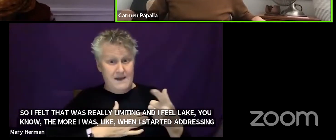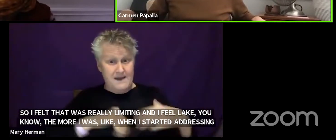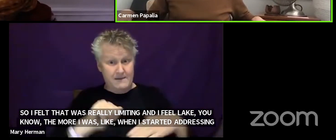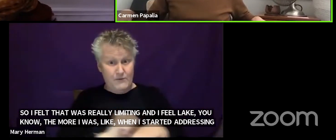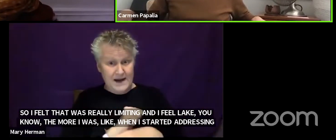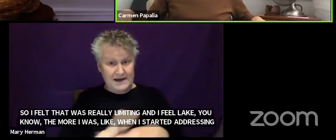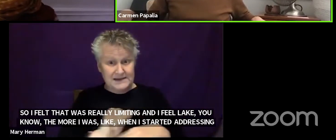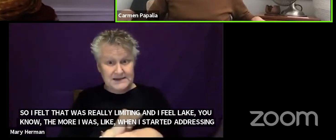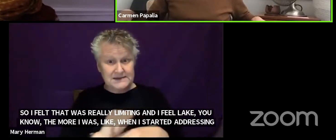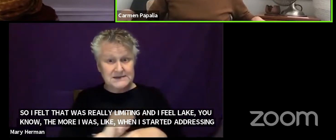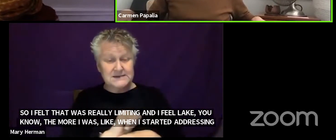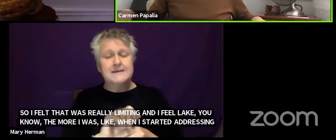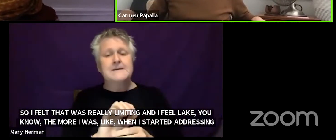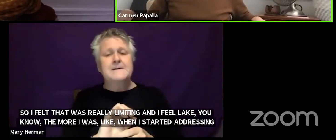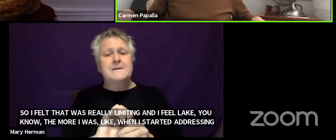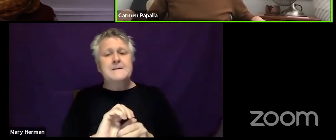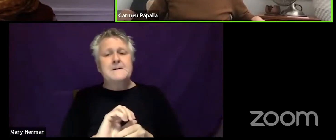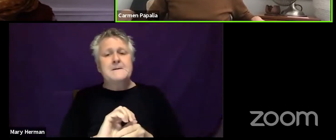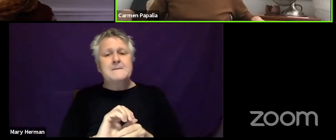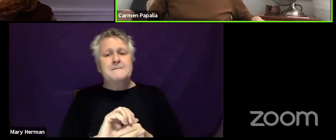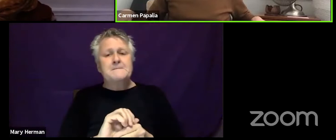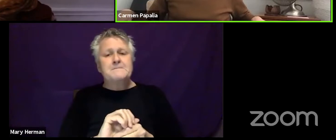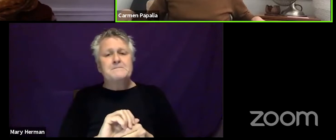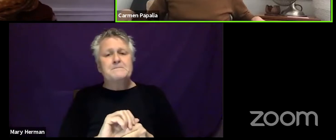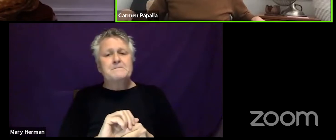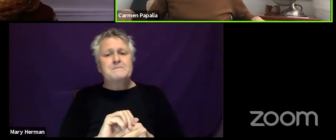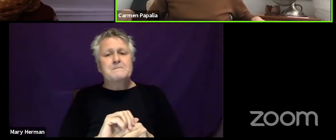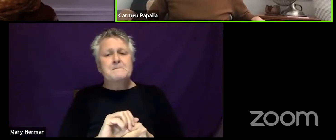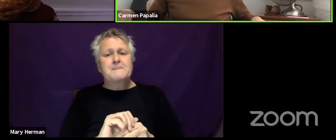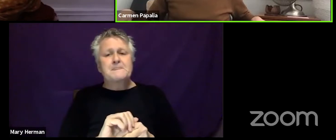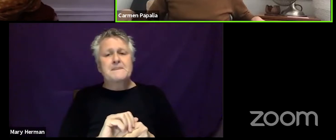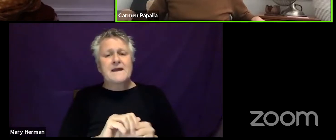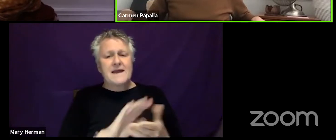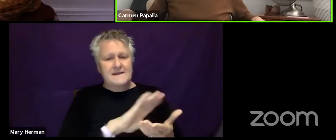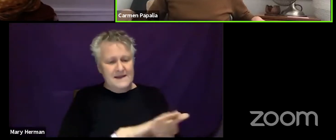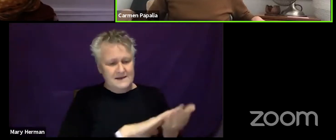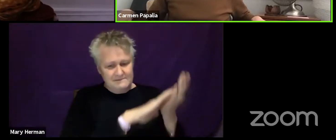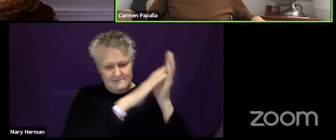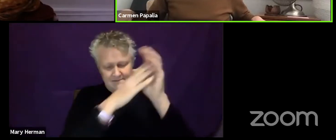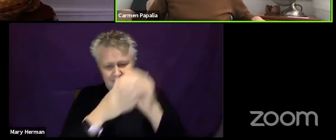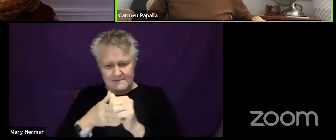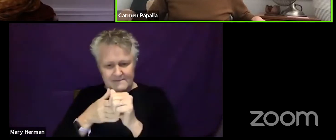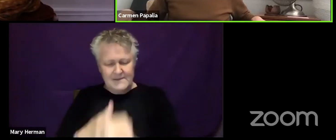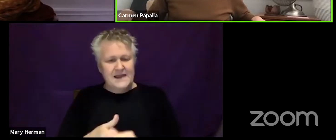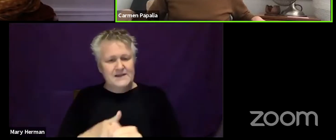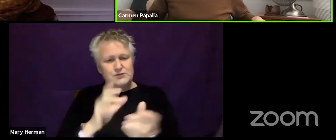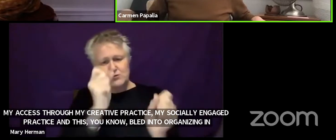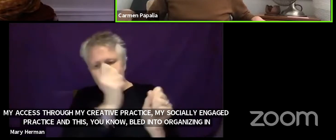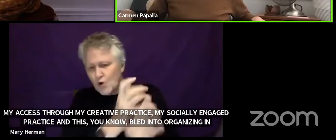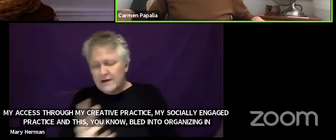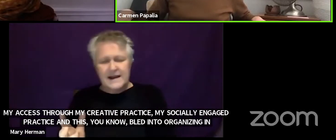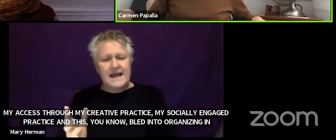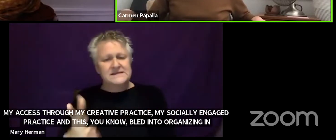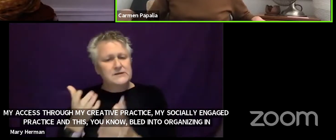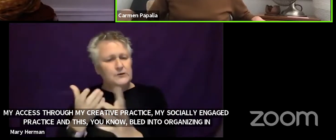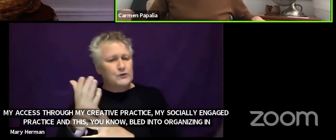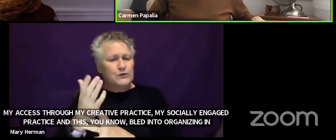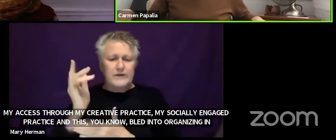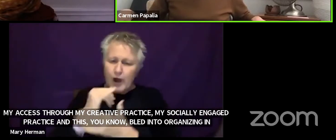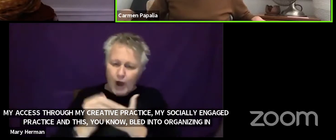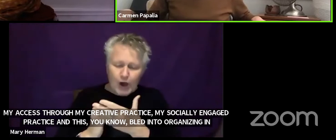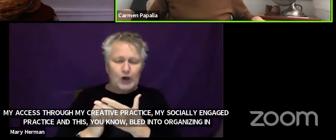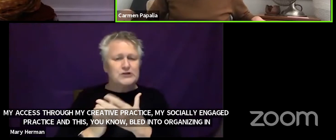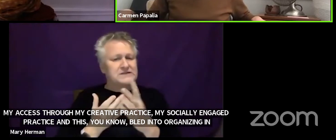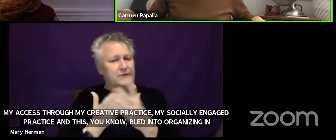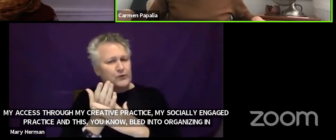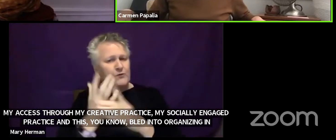bled into organizing in certain ways, like through the arts and through the communities that I'm